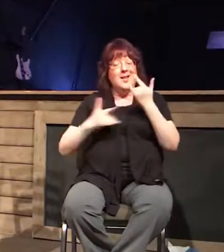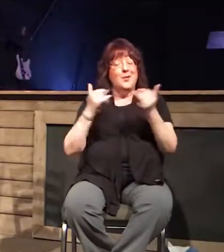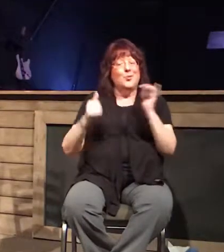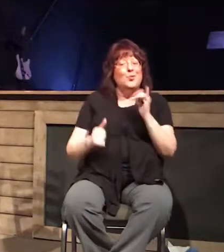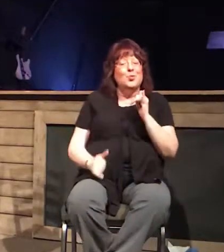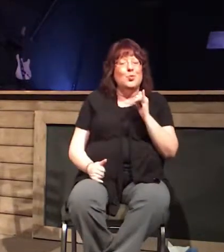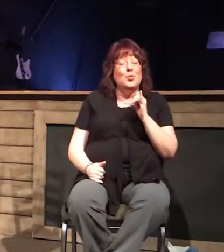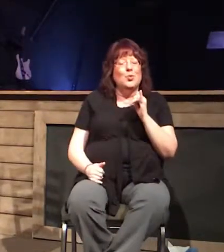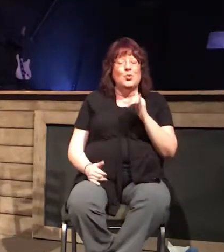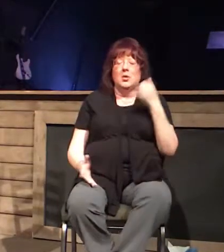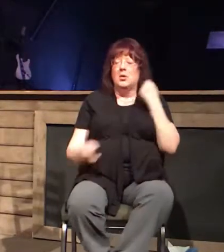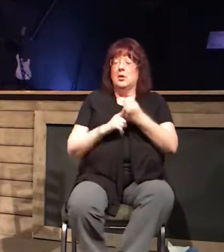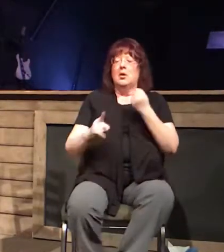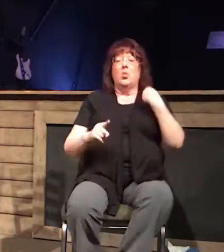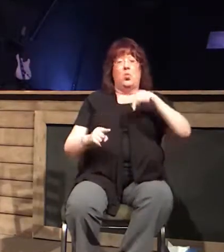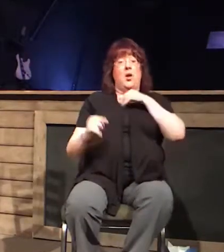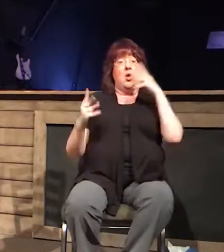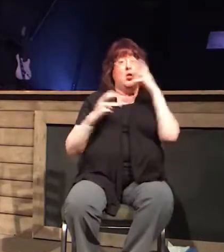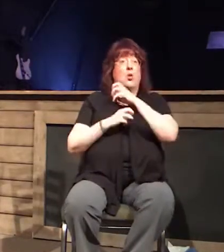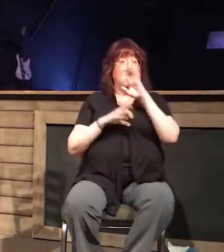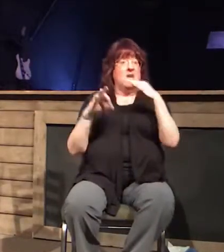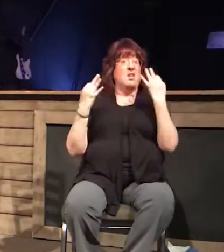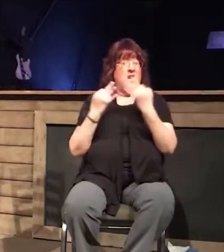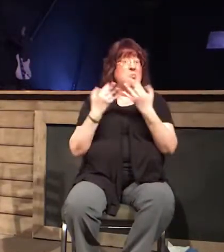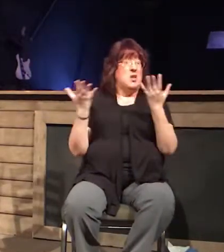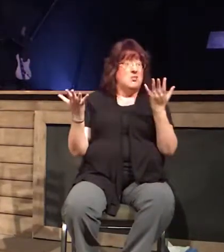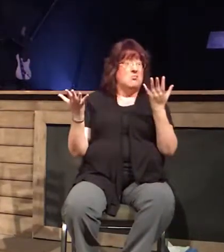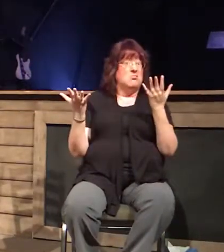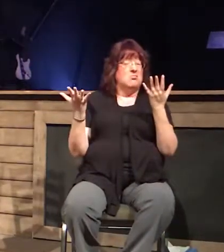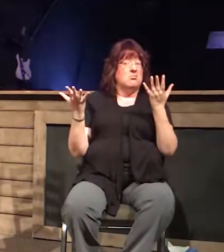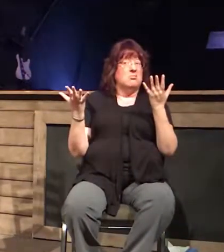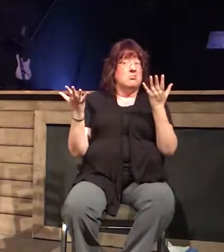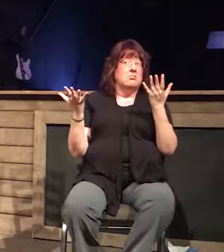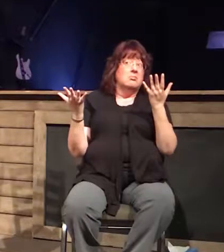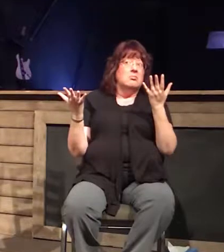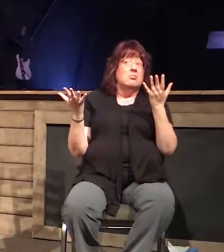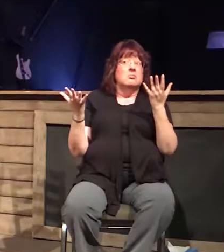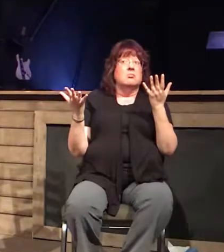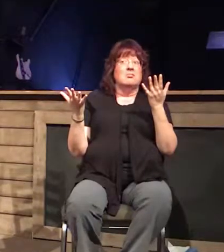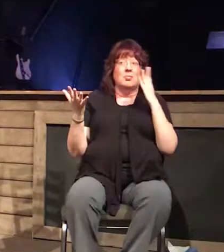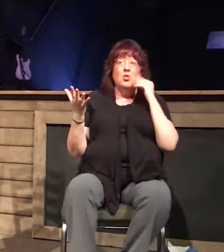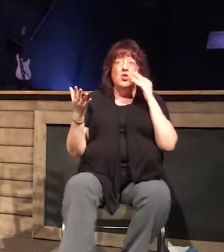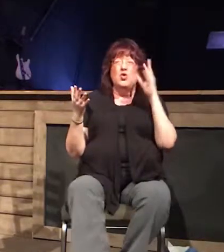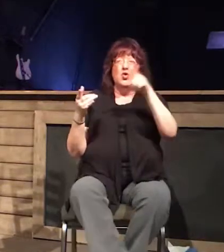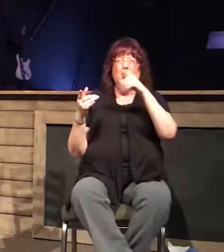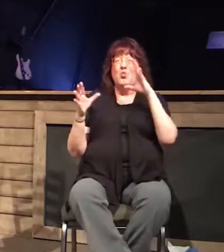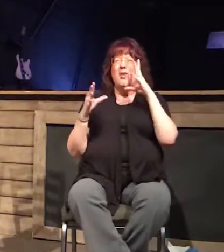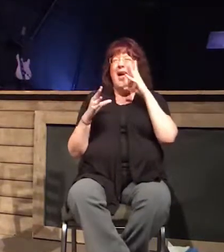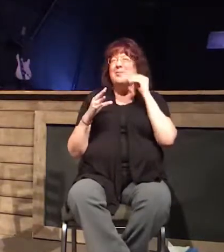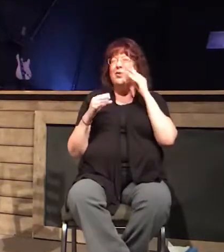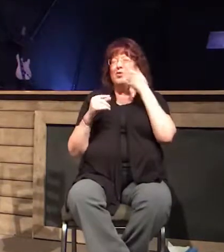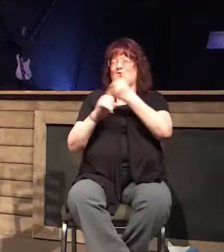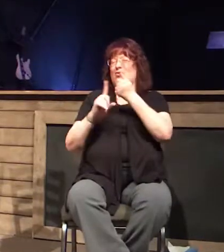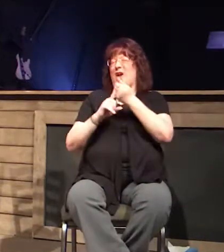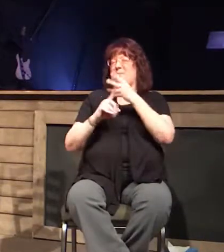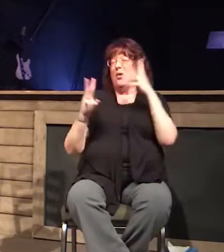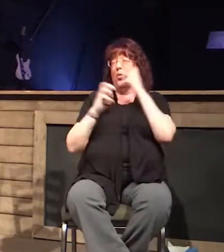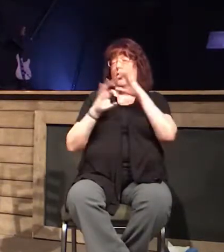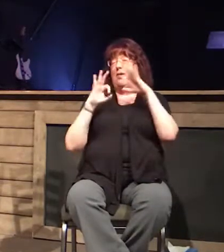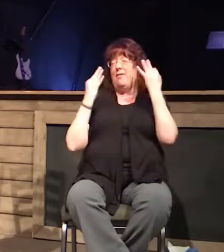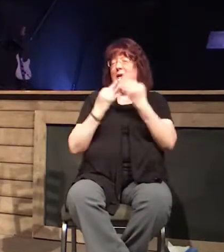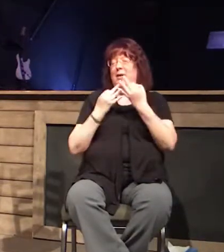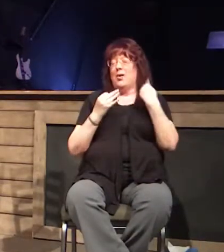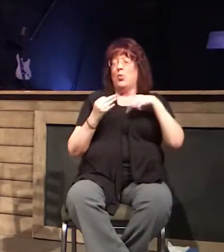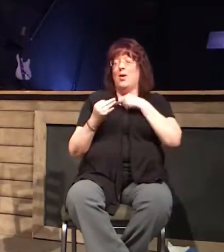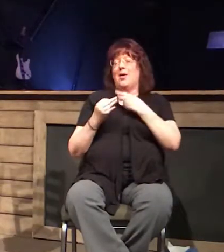had put into her heart. And all of a sudden, we were the weird family in the family. You ever been the weird family in your family?